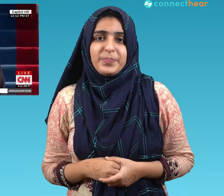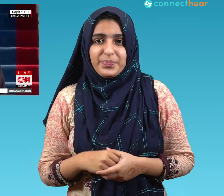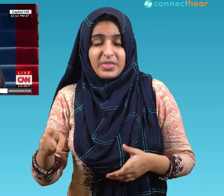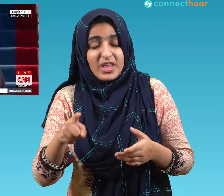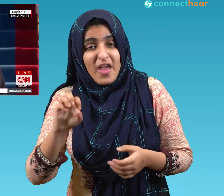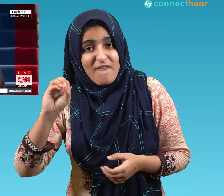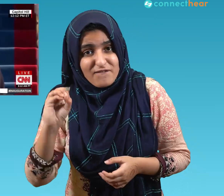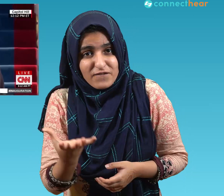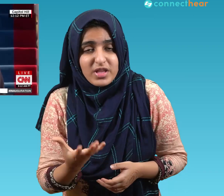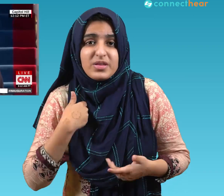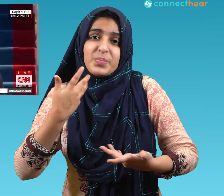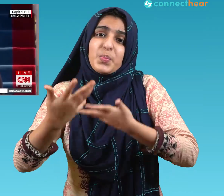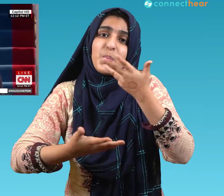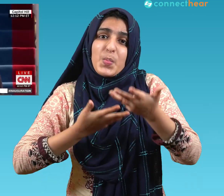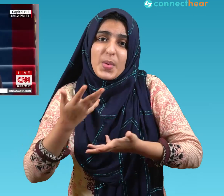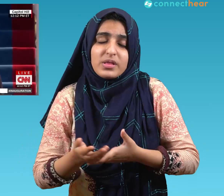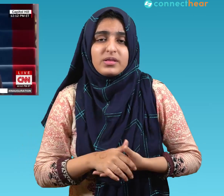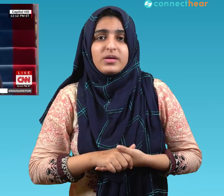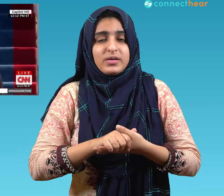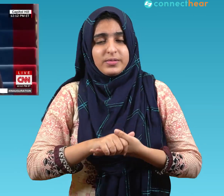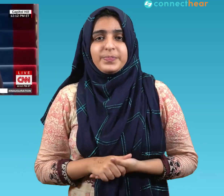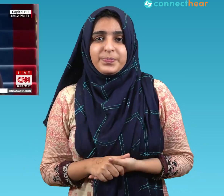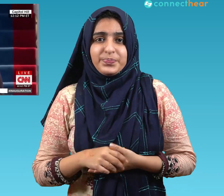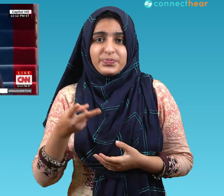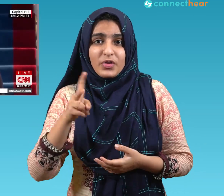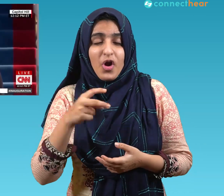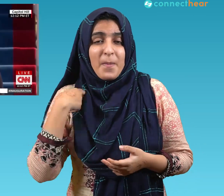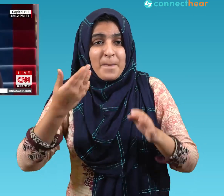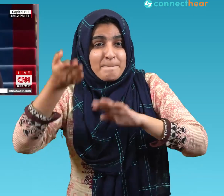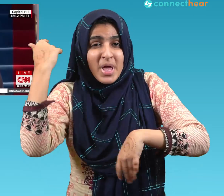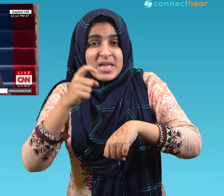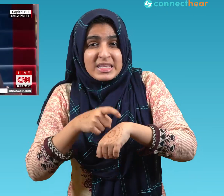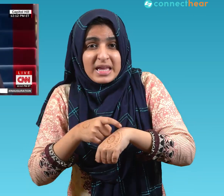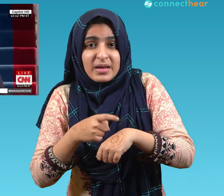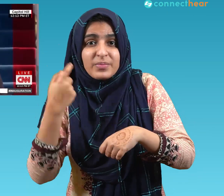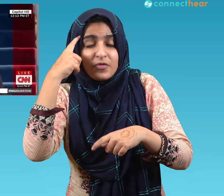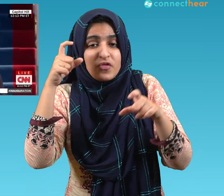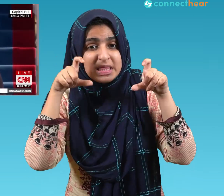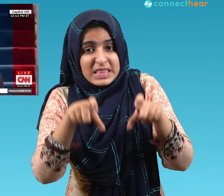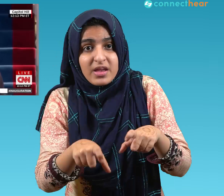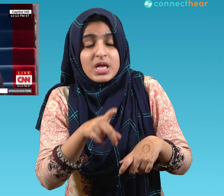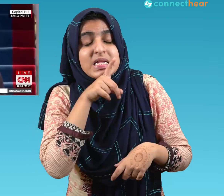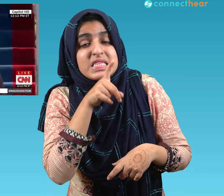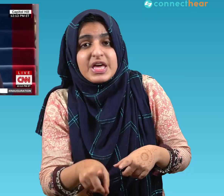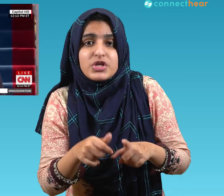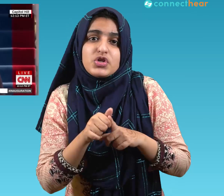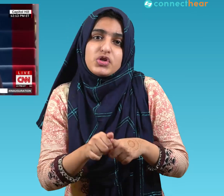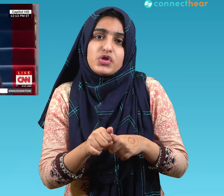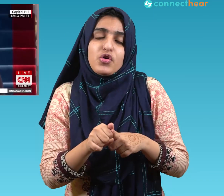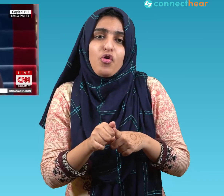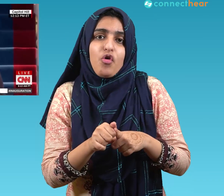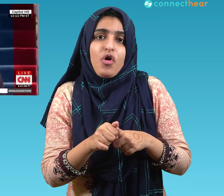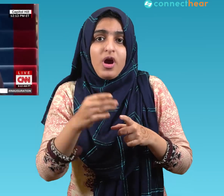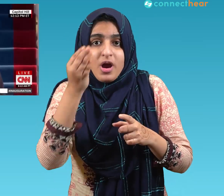resolve, we turn to those tasks of our time, sustained by faith, driven by